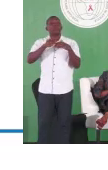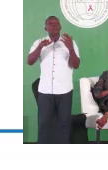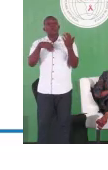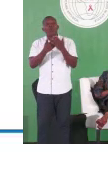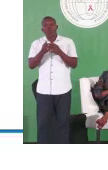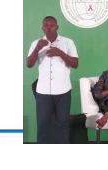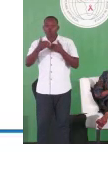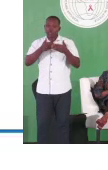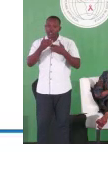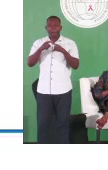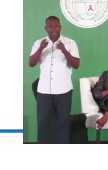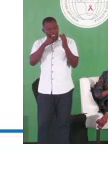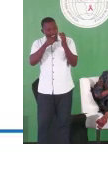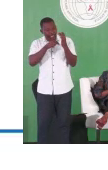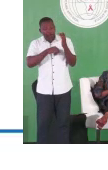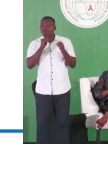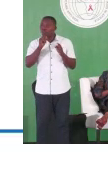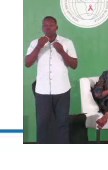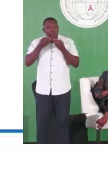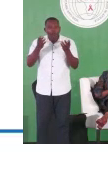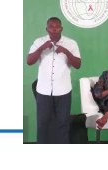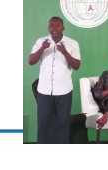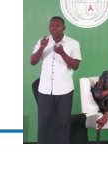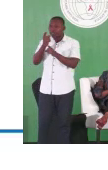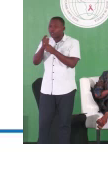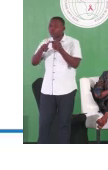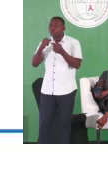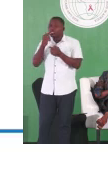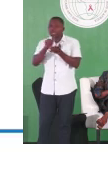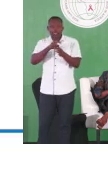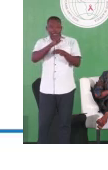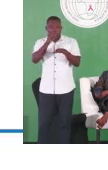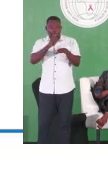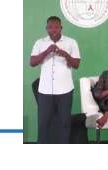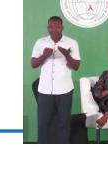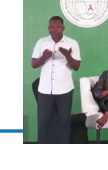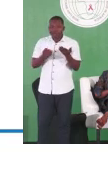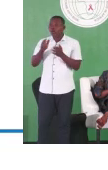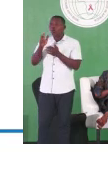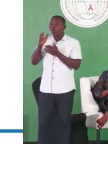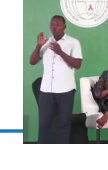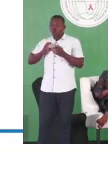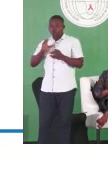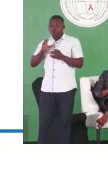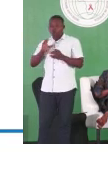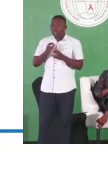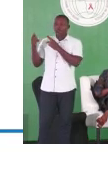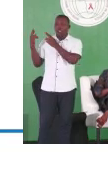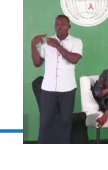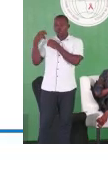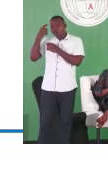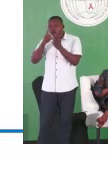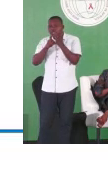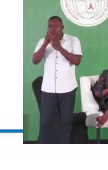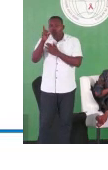I will not go on to, but just to say that the National Validation Committee is who is responsible for developing